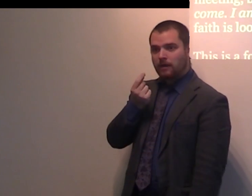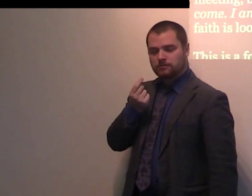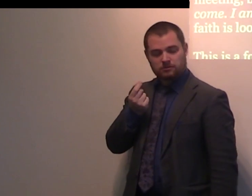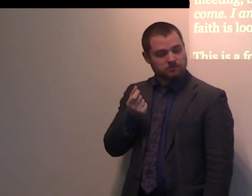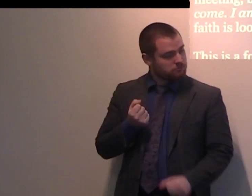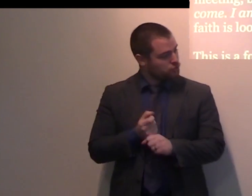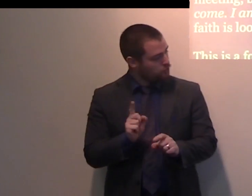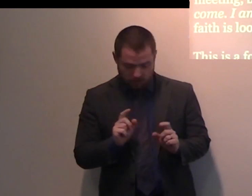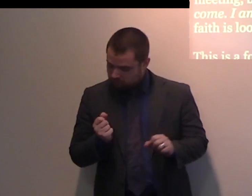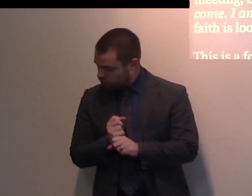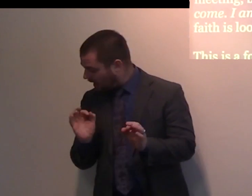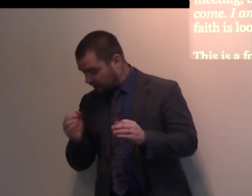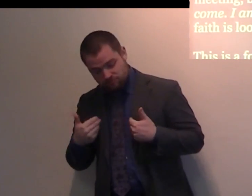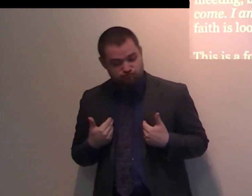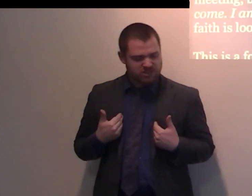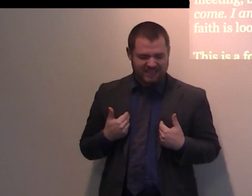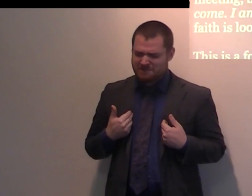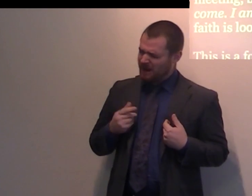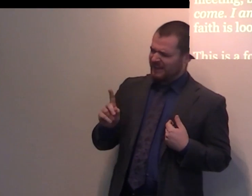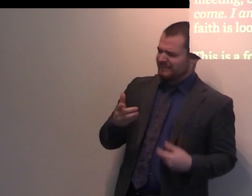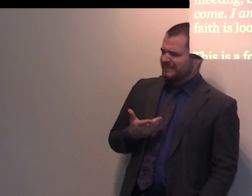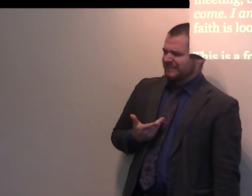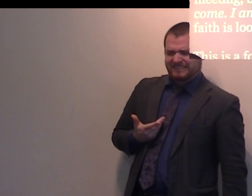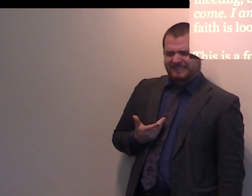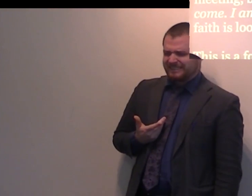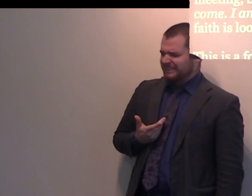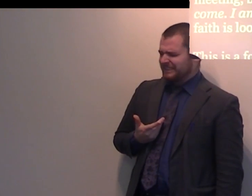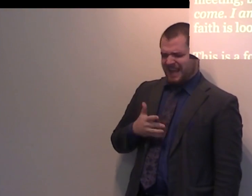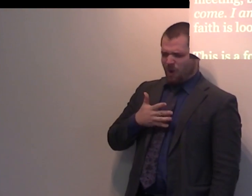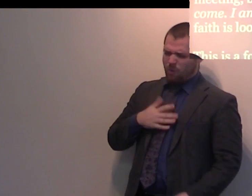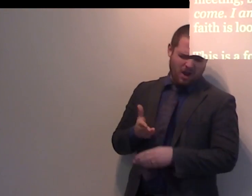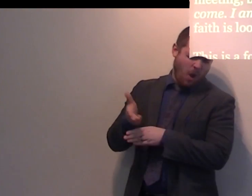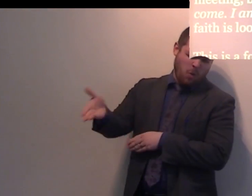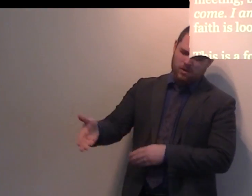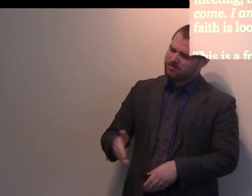meeting, but they say, I don't want to come, I am not bothered.